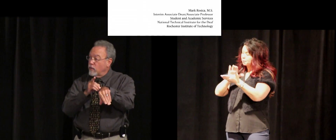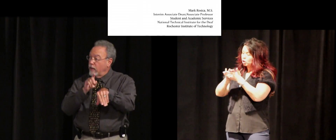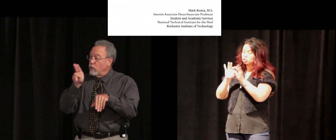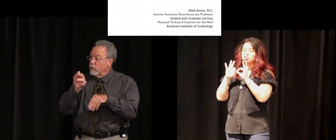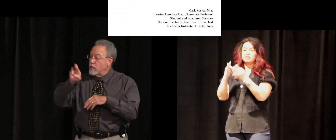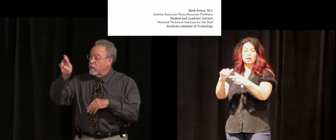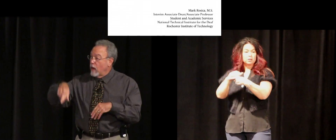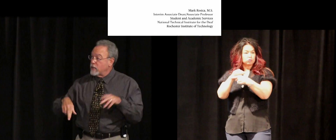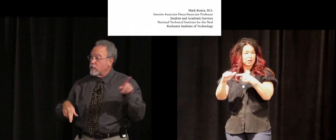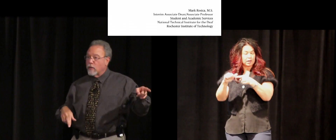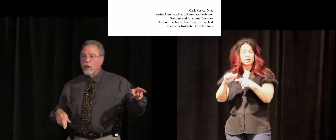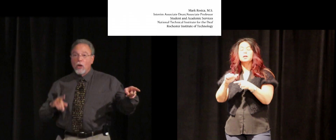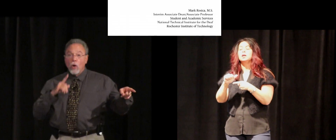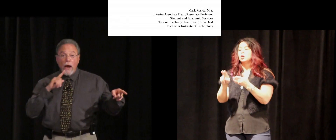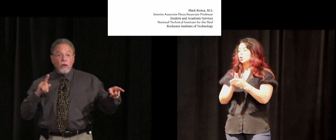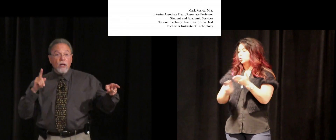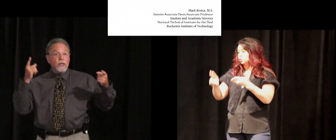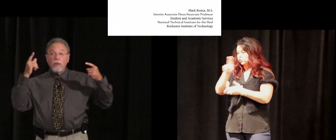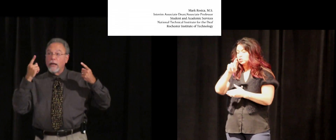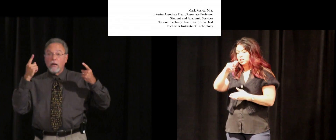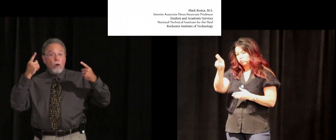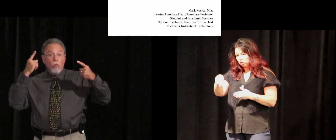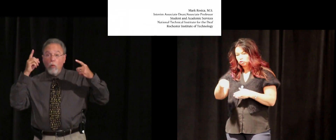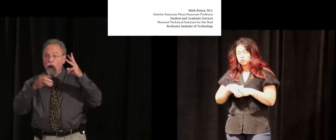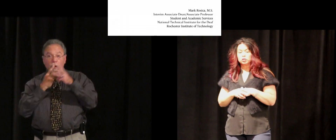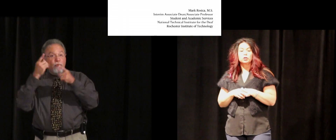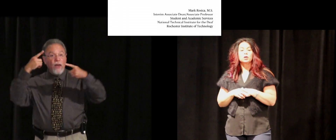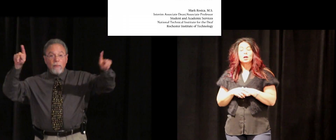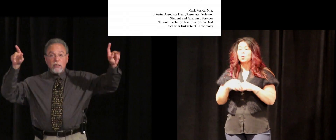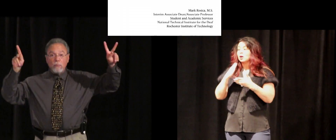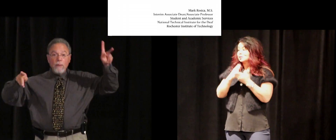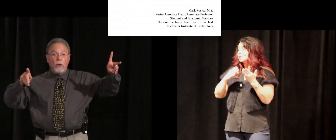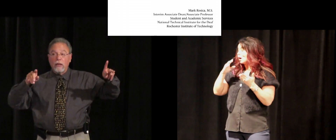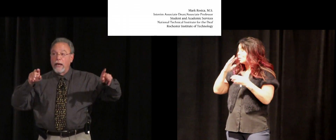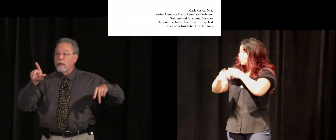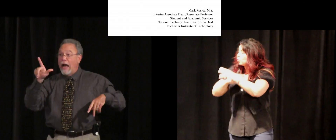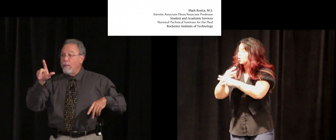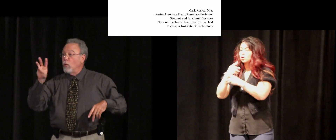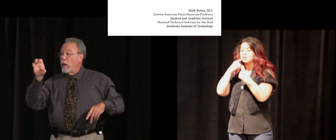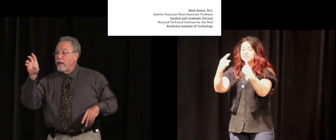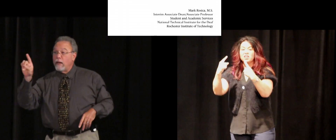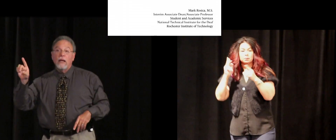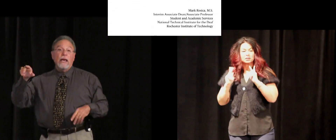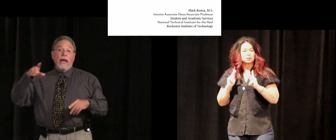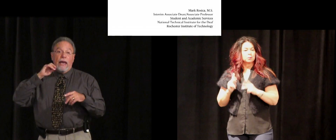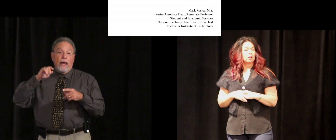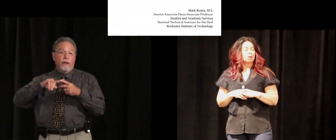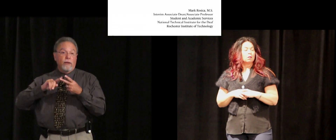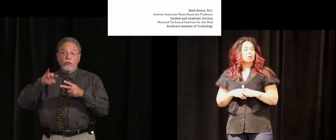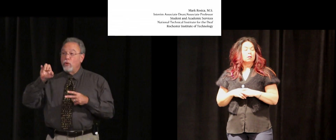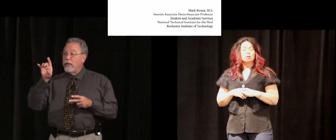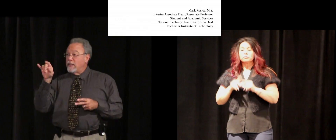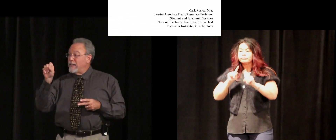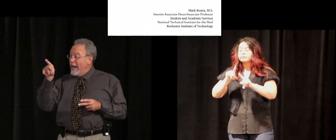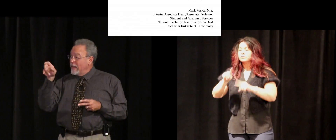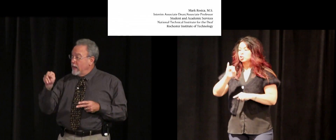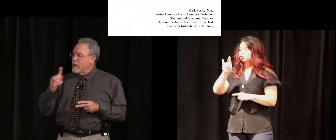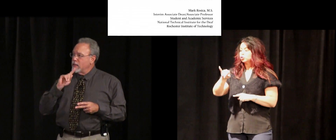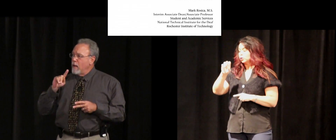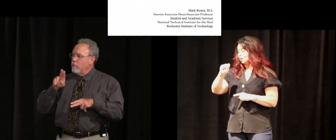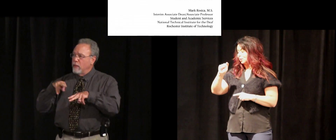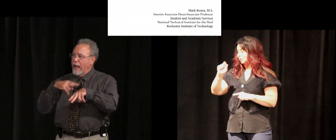So we'll talk about normal development. I like Erik Erikson's developmental theories because Not because it's